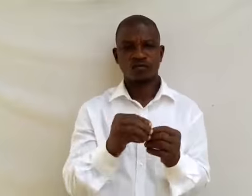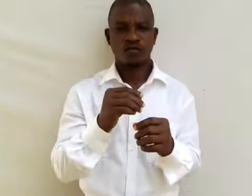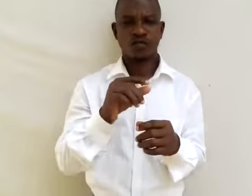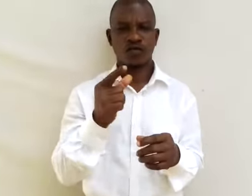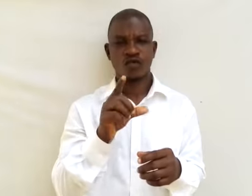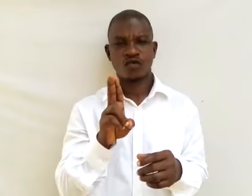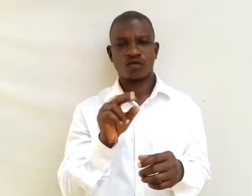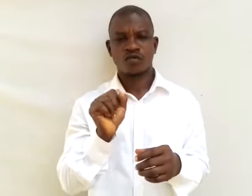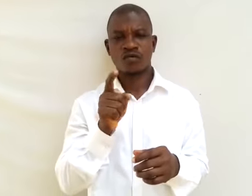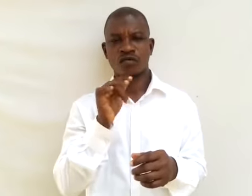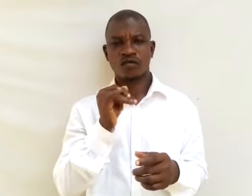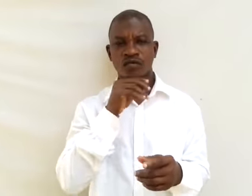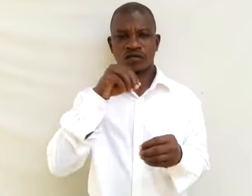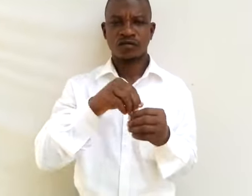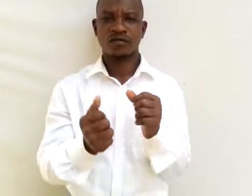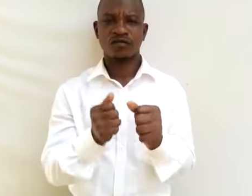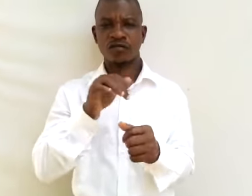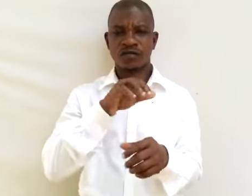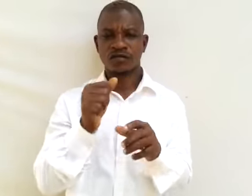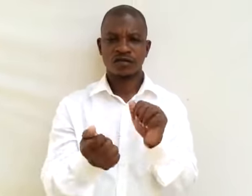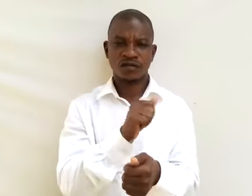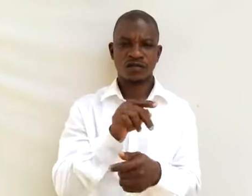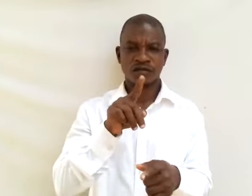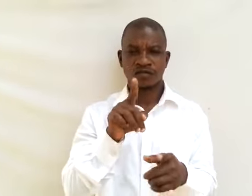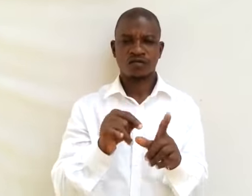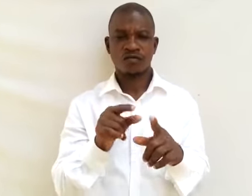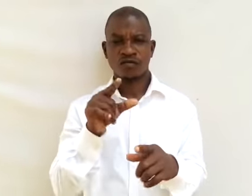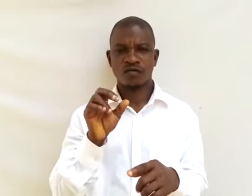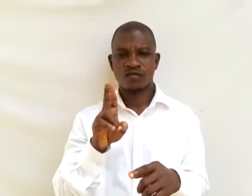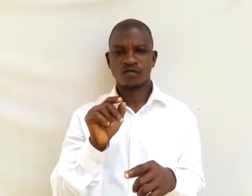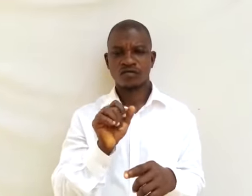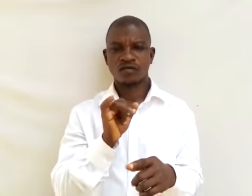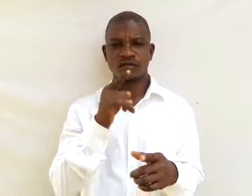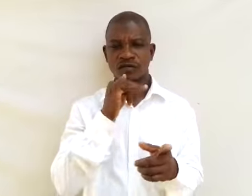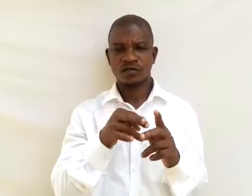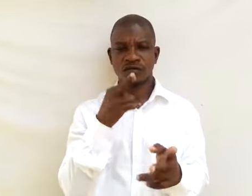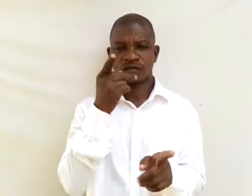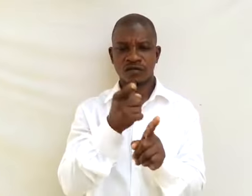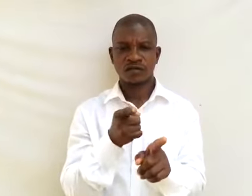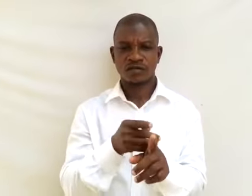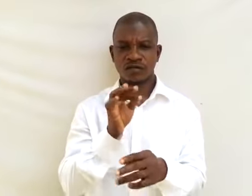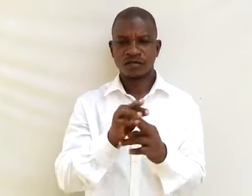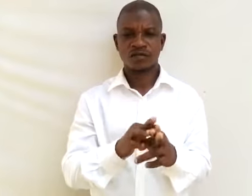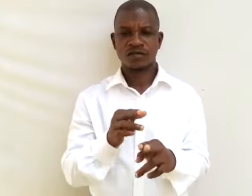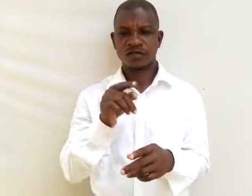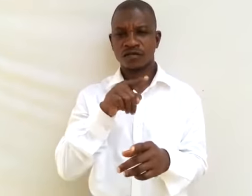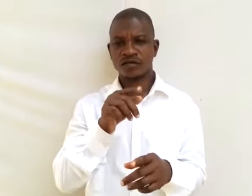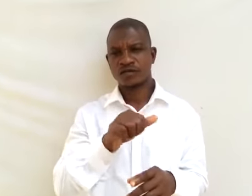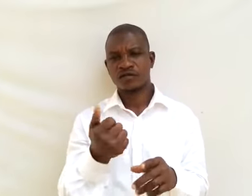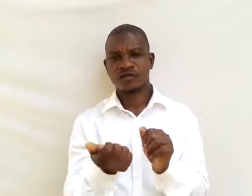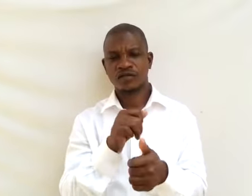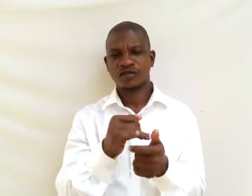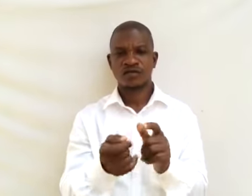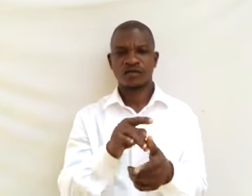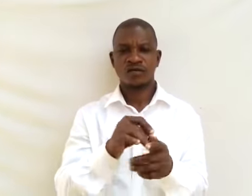quantities in which a change in one quantity results in a change in the other or